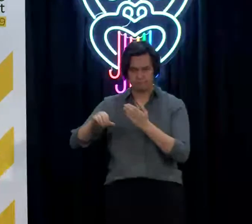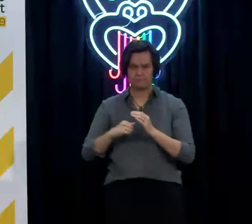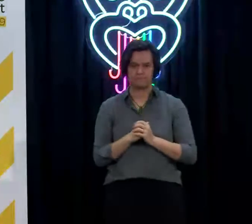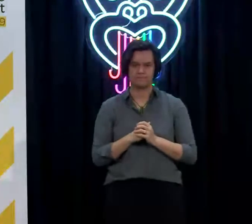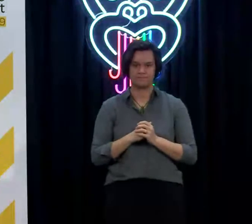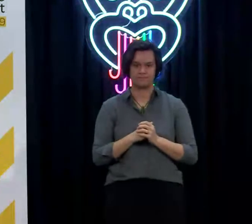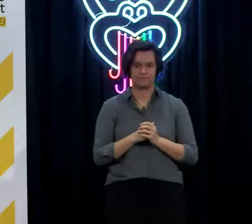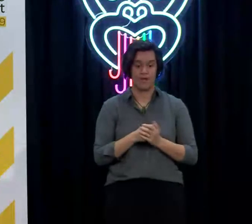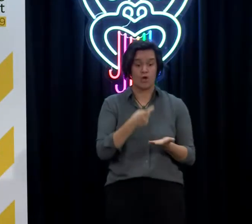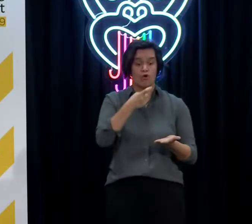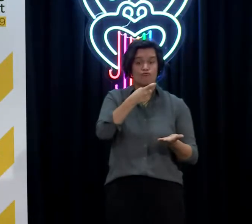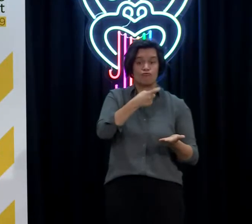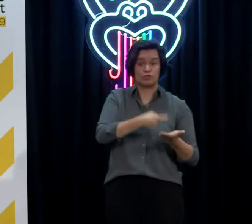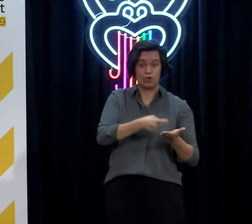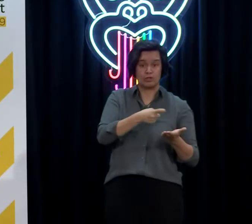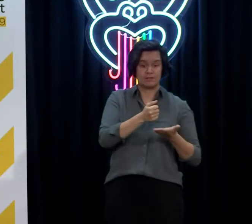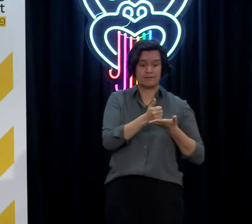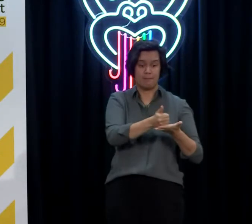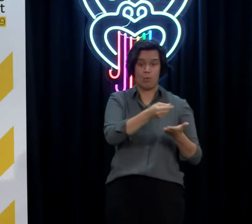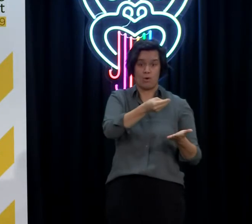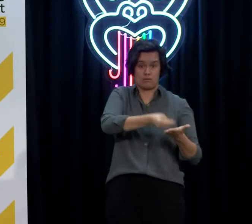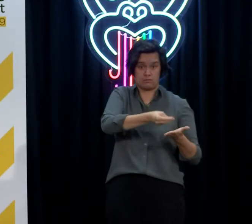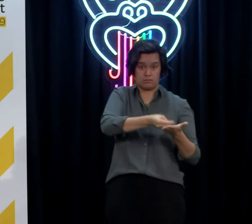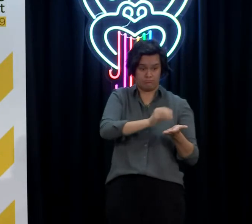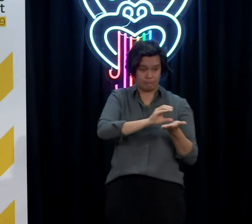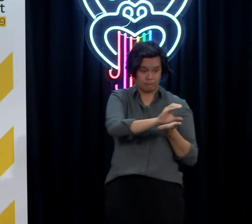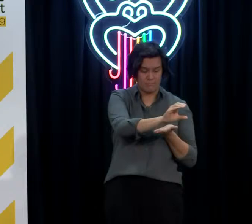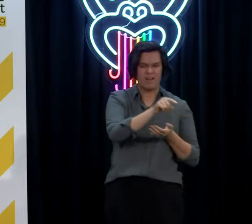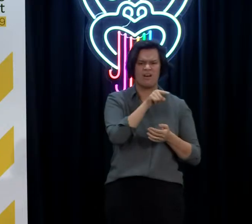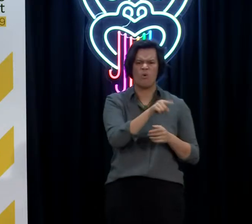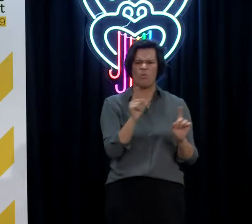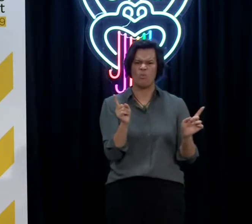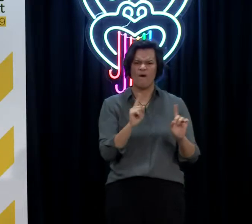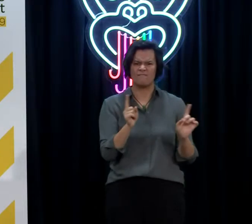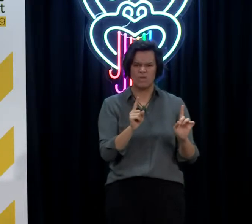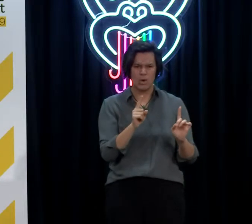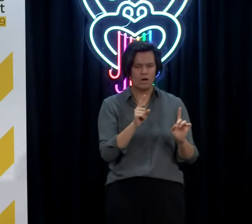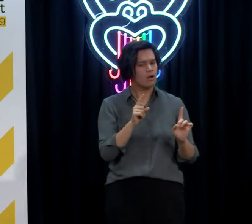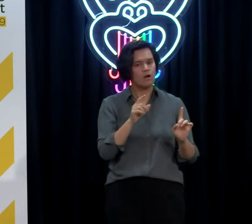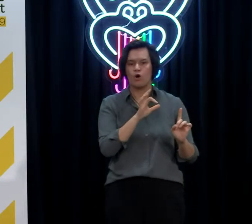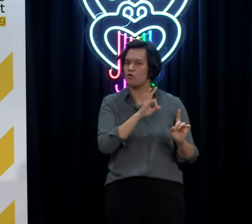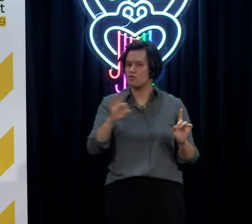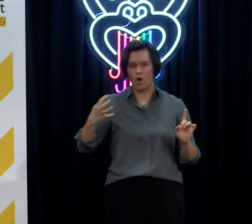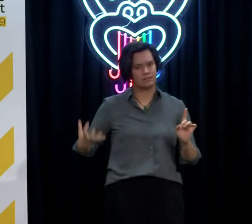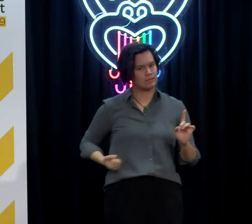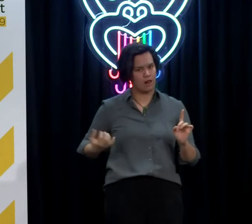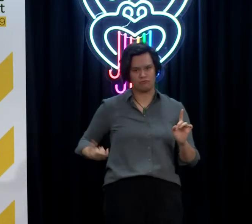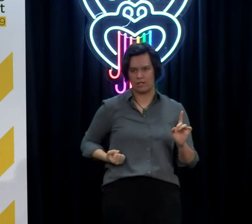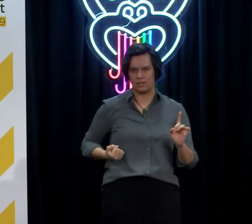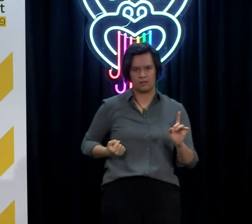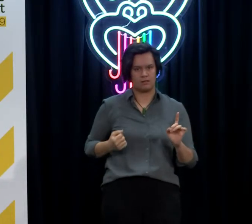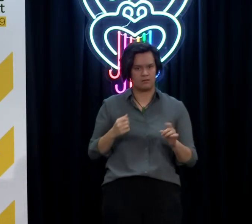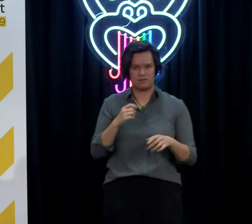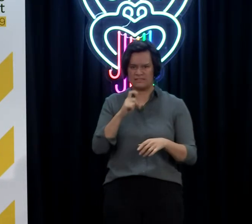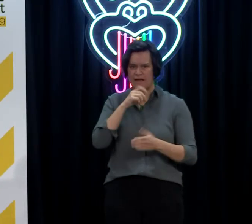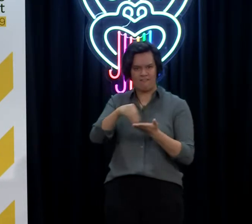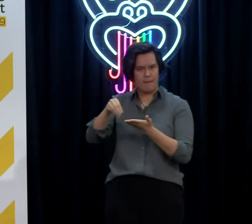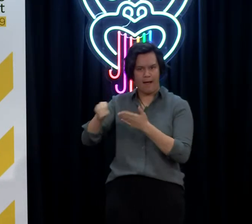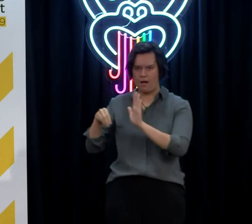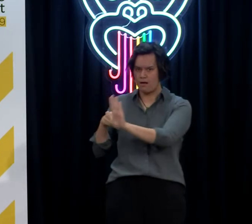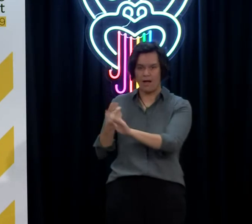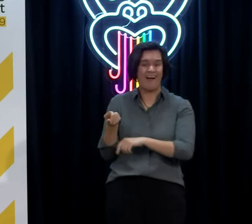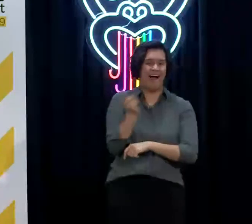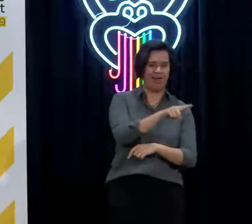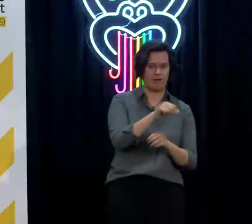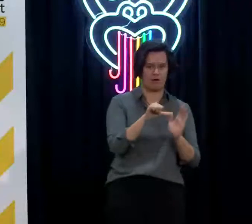resurgence support payment, as you know, is aimed at supporting businesses to meet their fixed costs. As I announced on the podium last week, that